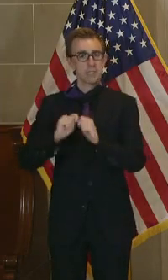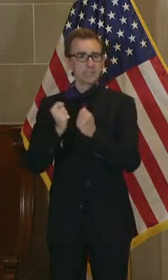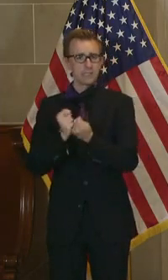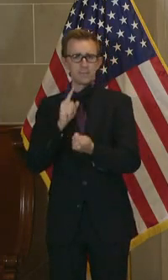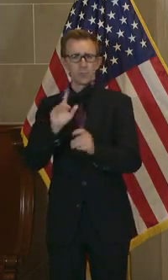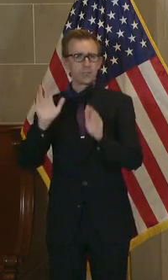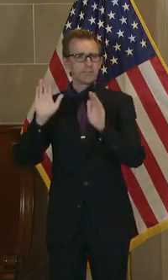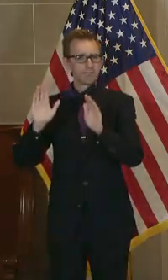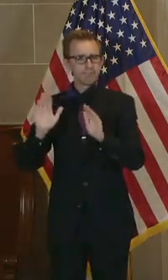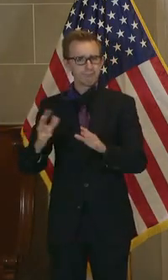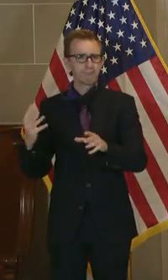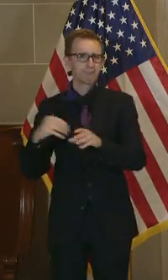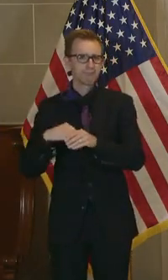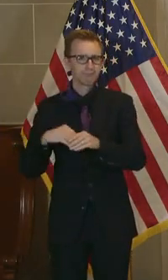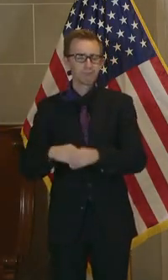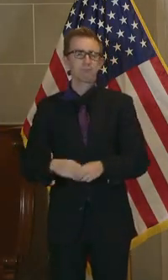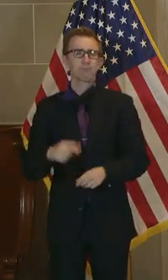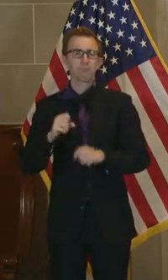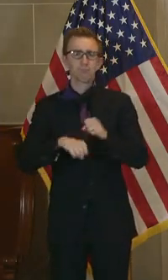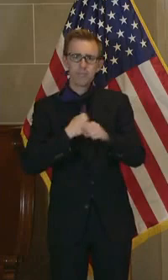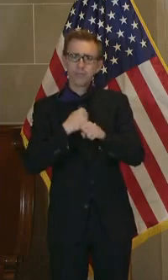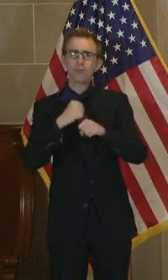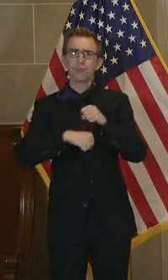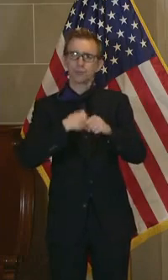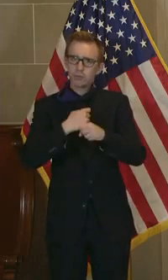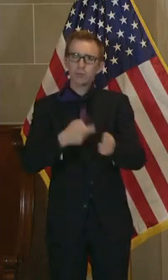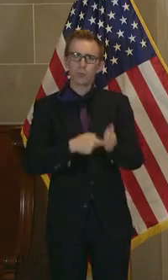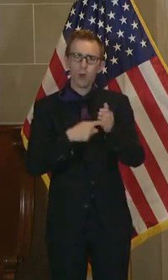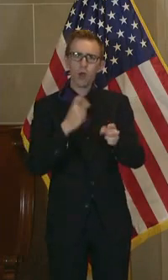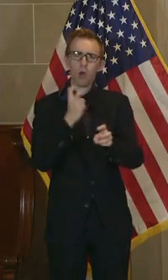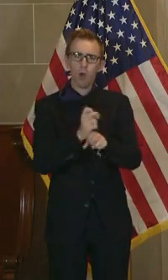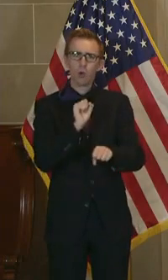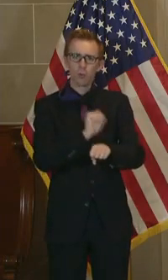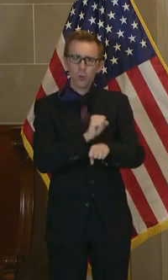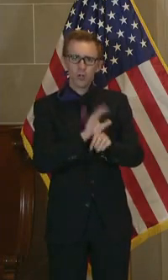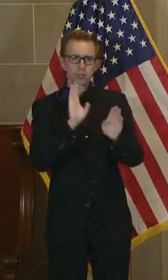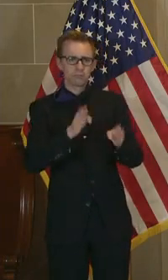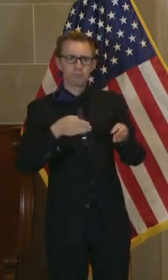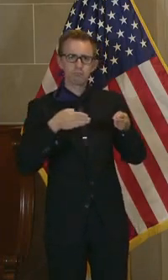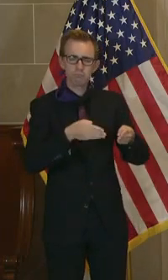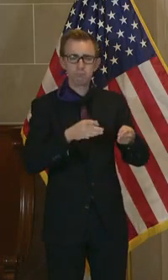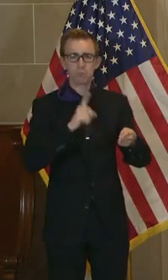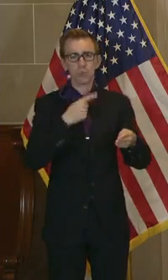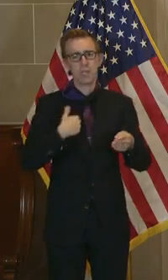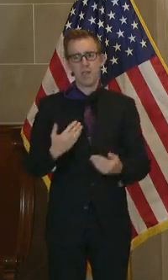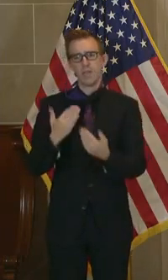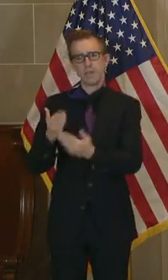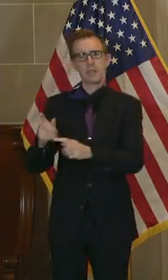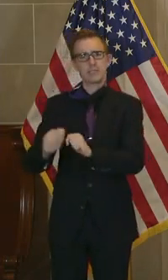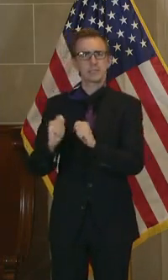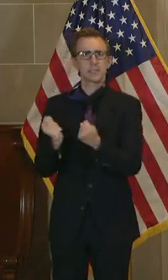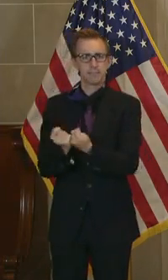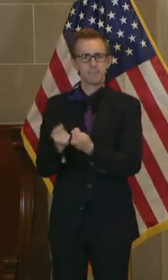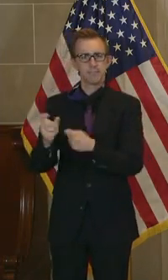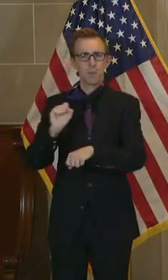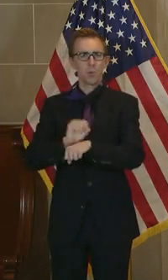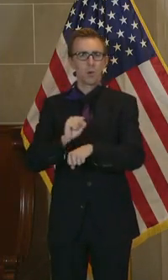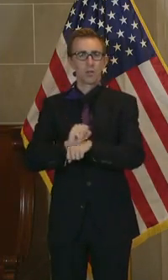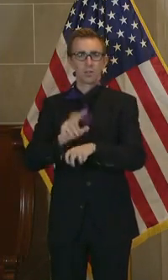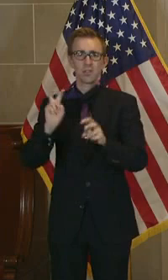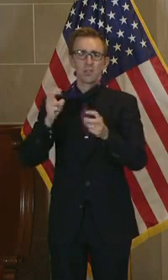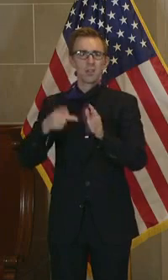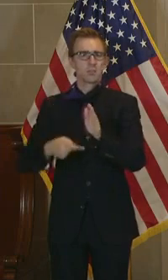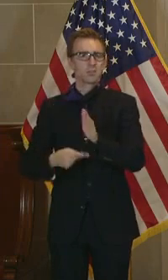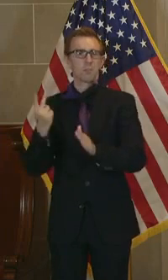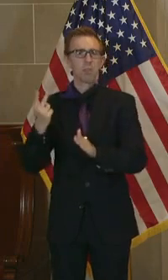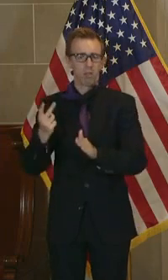stars. Every year requires a lot of hard work and dedication, but many thanks goes out to this team who will be working double time this year to